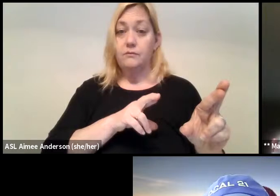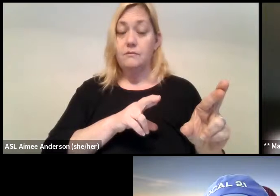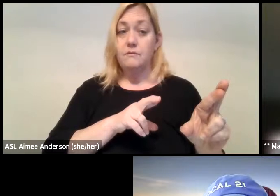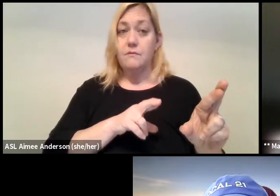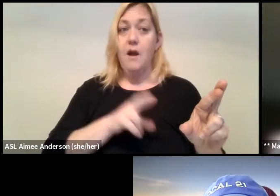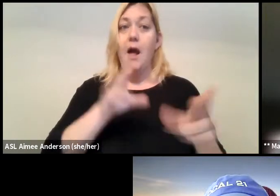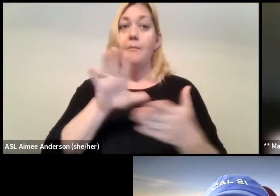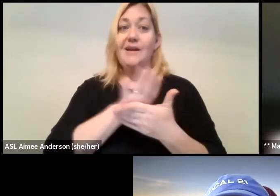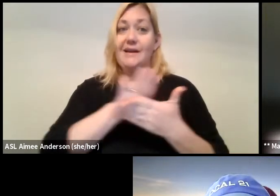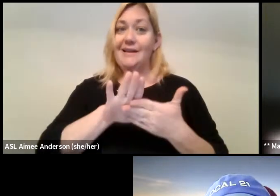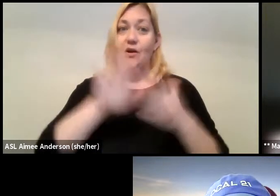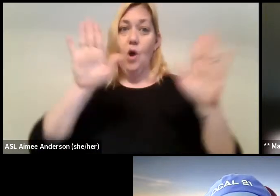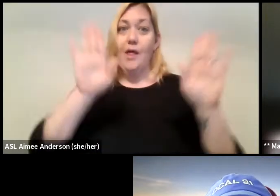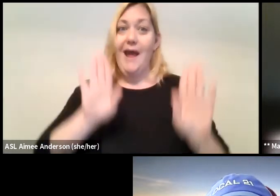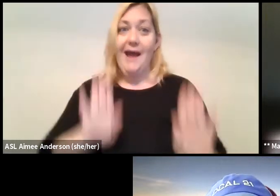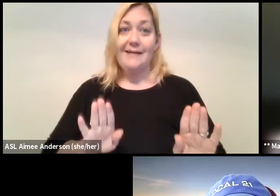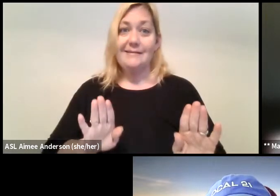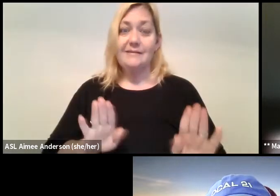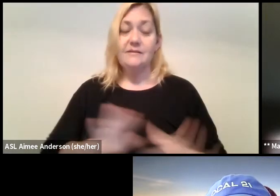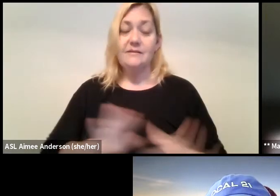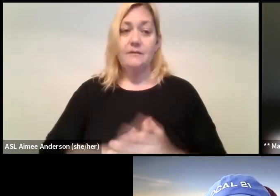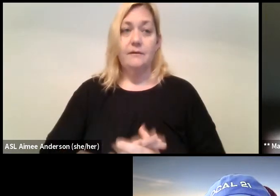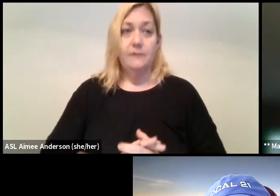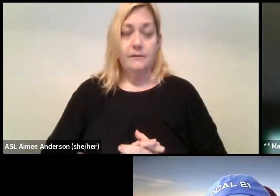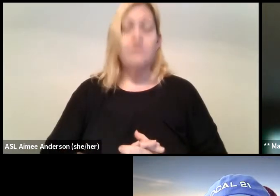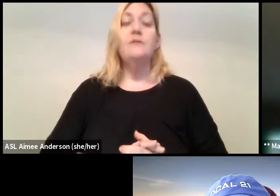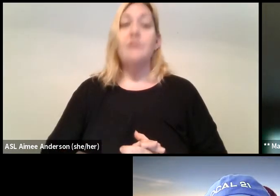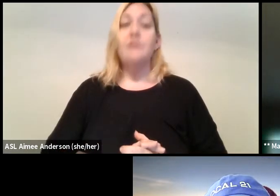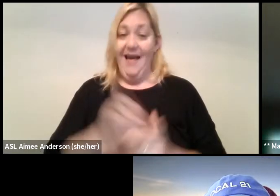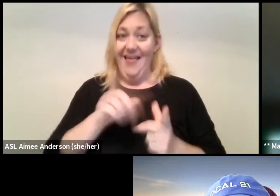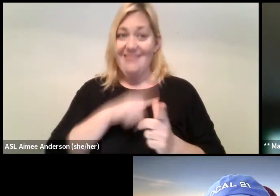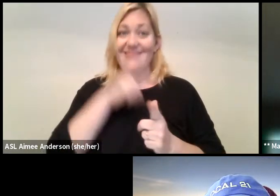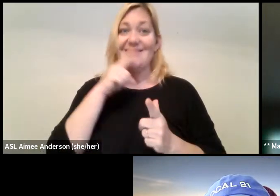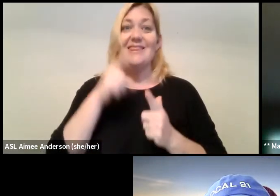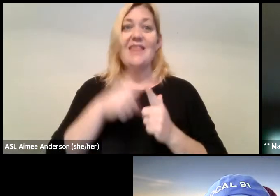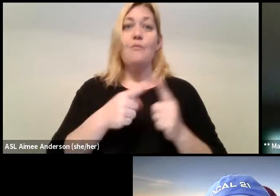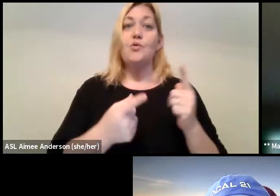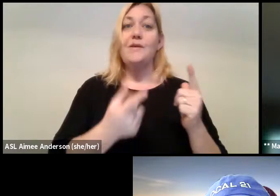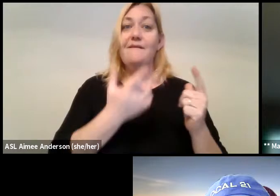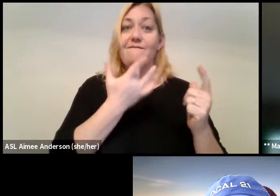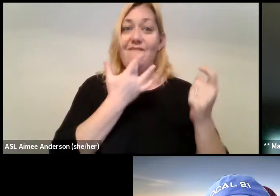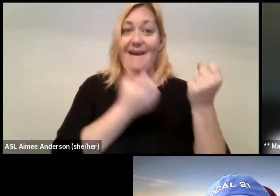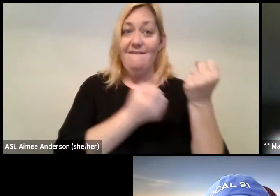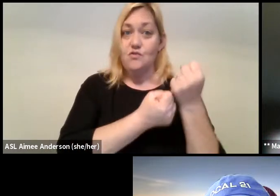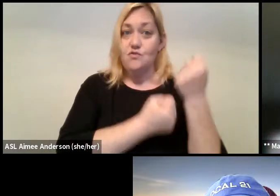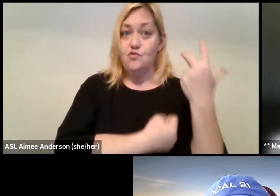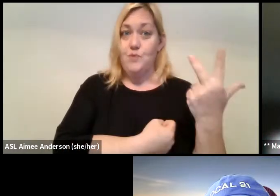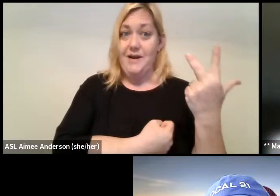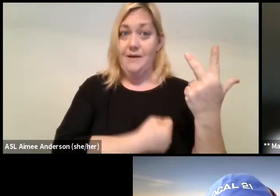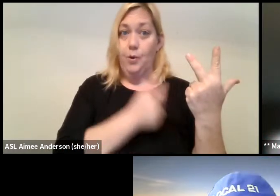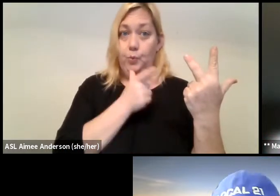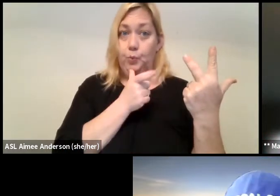hand. all hands. I'm sorry. I'm going to clear all hands, and then we are taking in favor, 3 in favor.